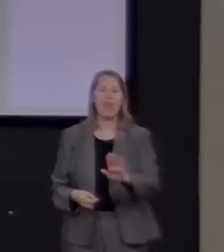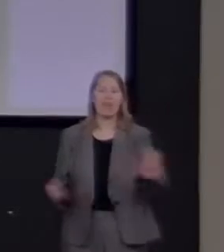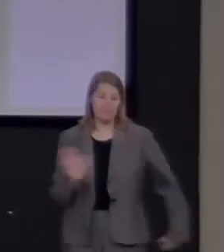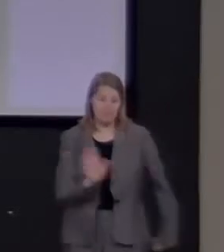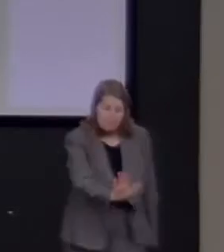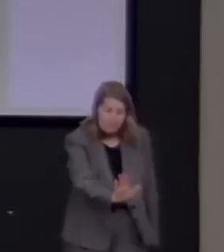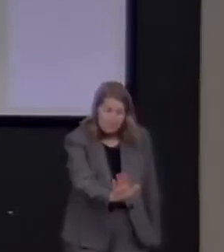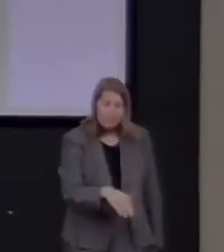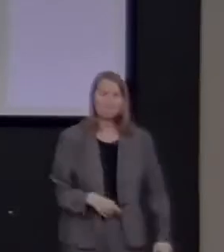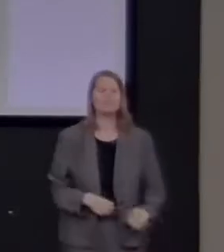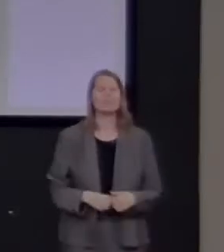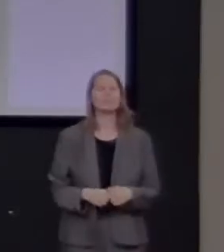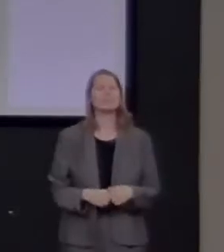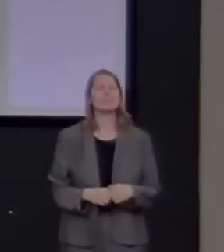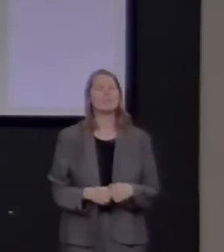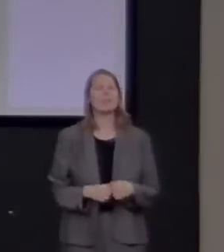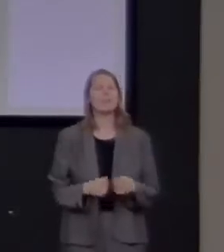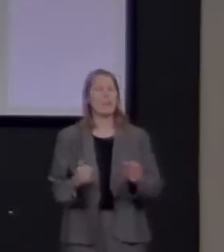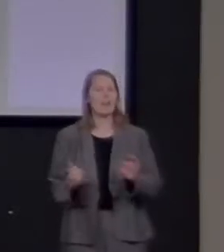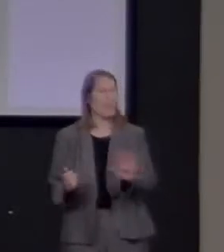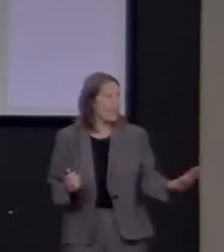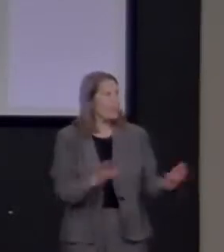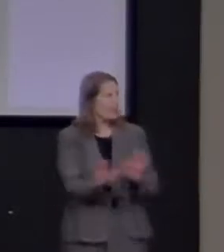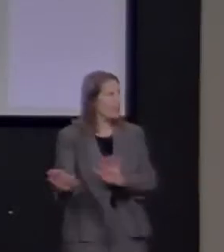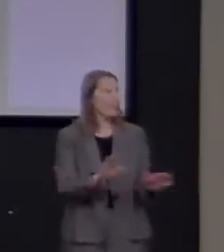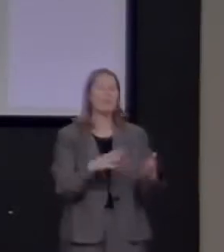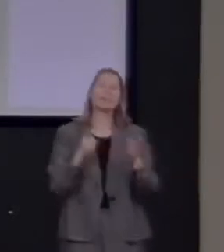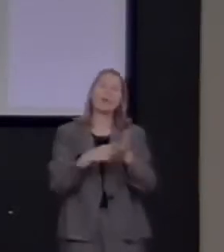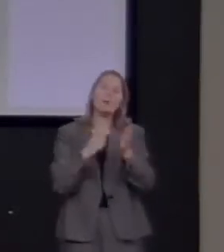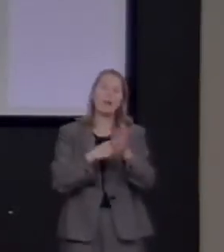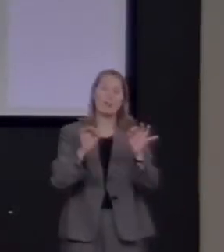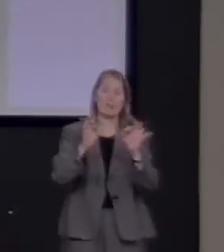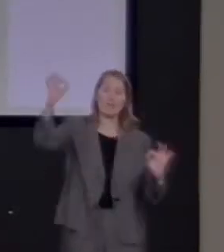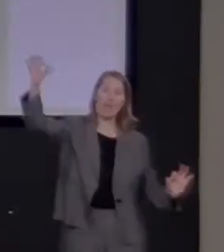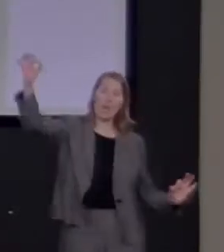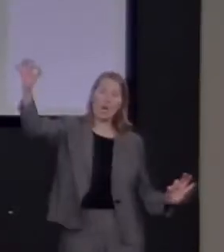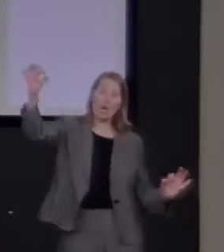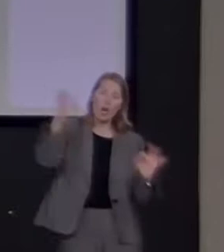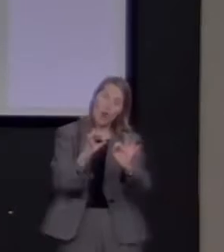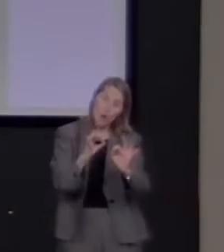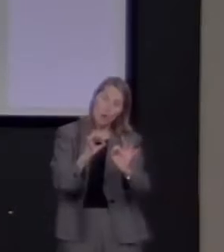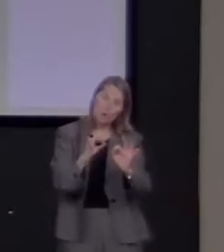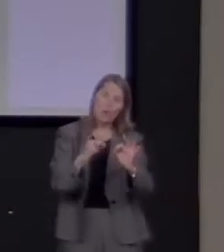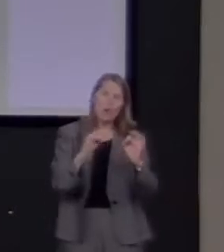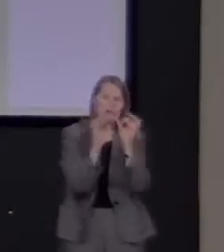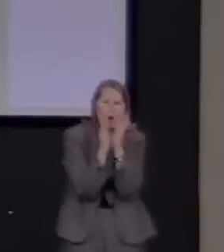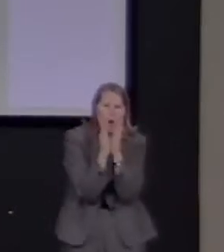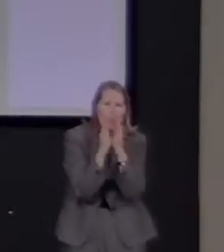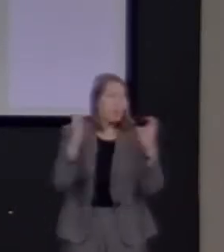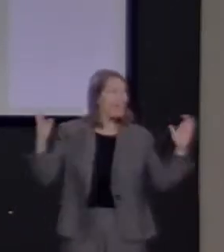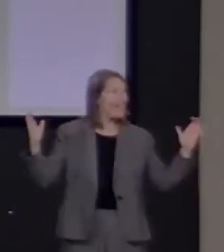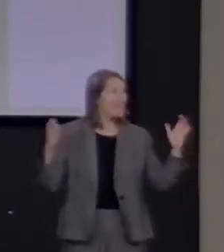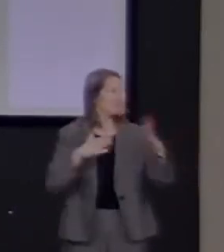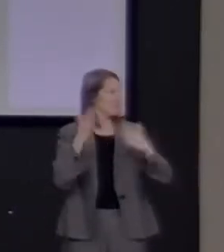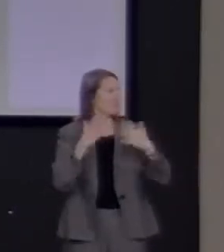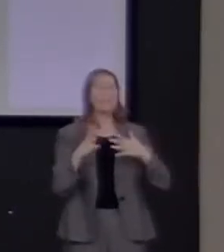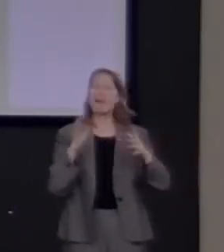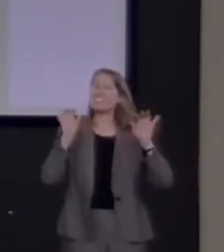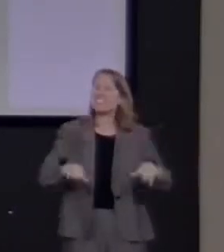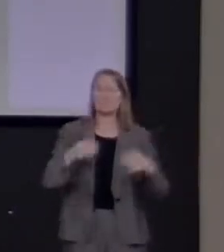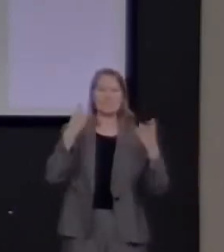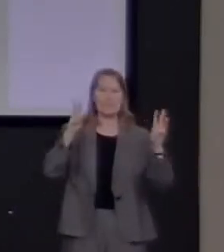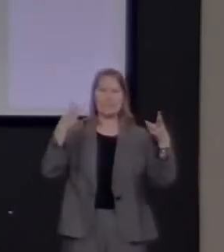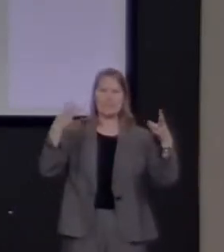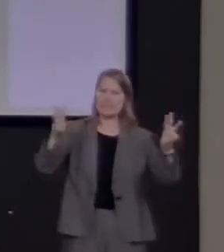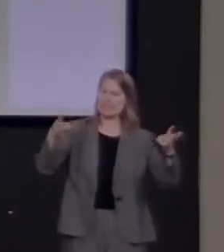array of dots, and what you do is you vary the spacing, you vary the individual sizes, but you keep the number of dots